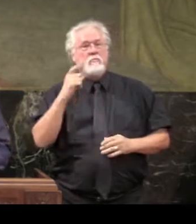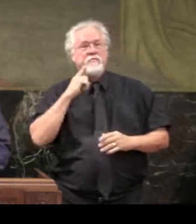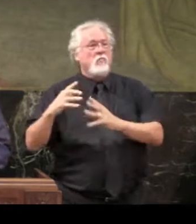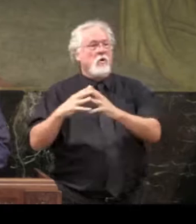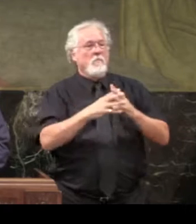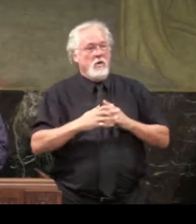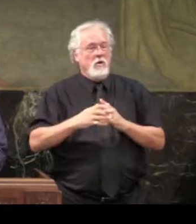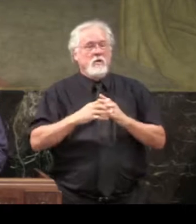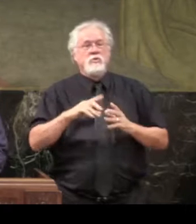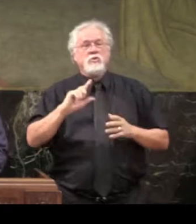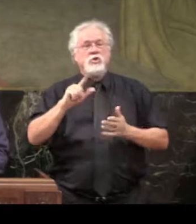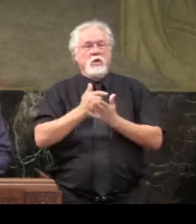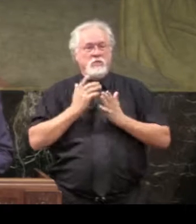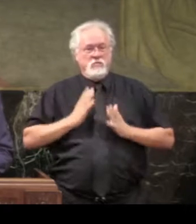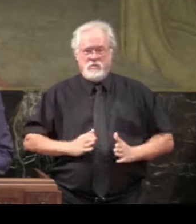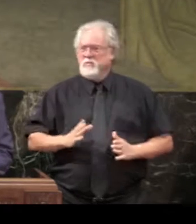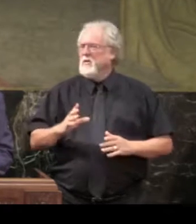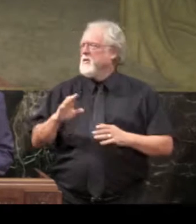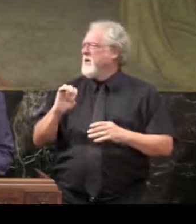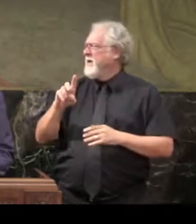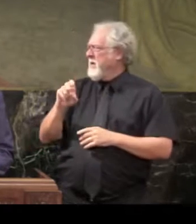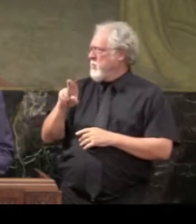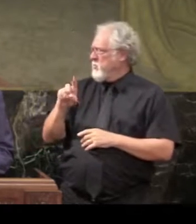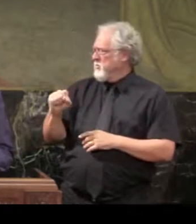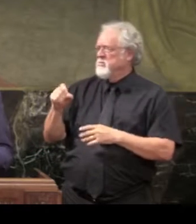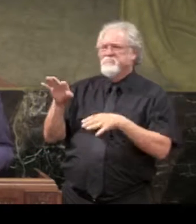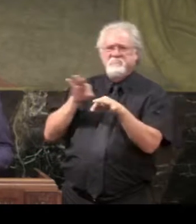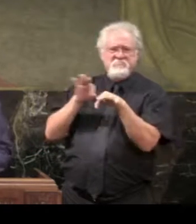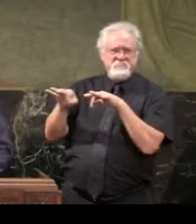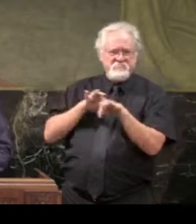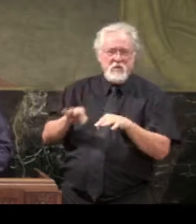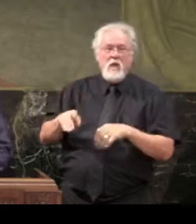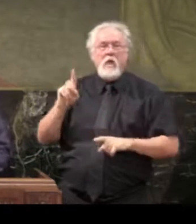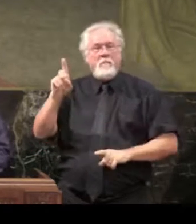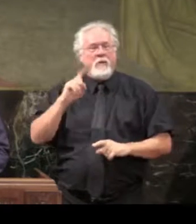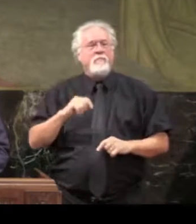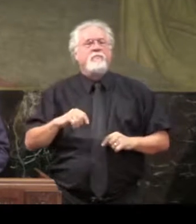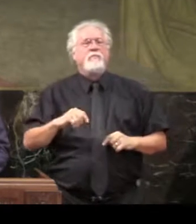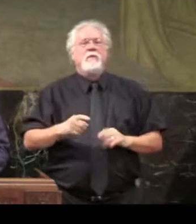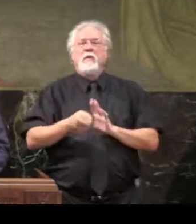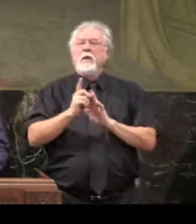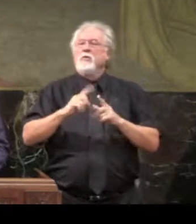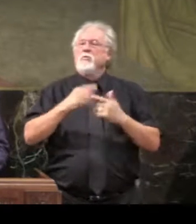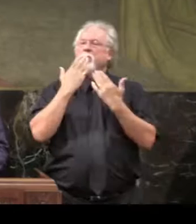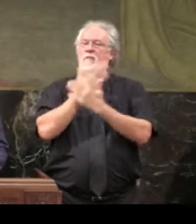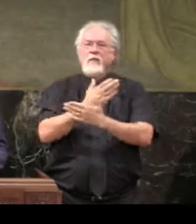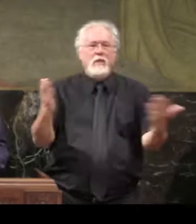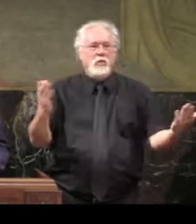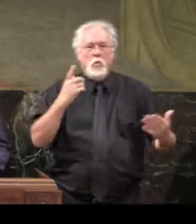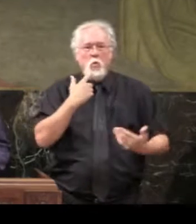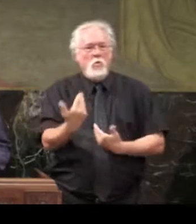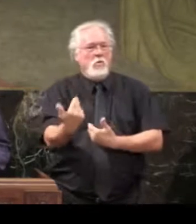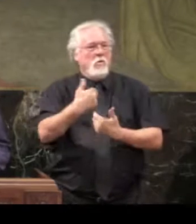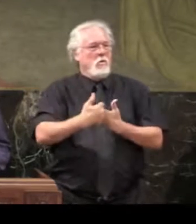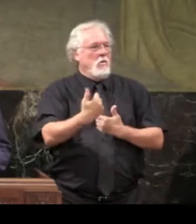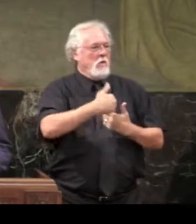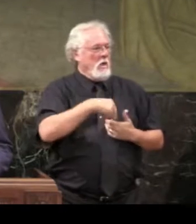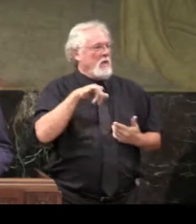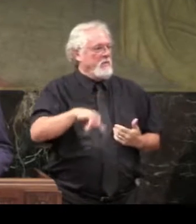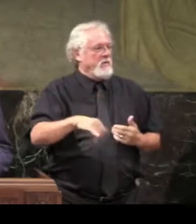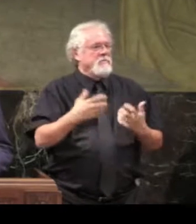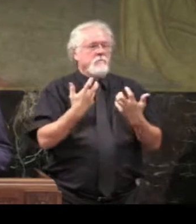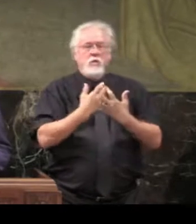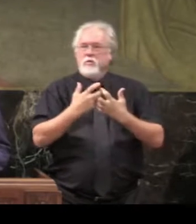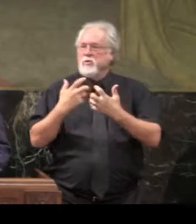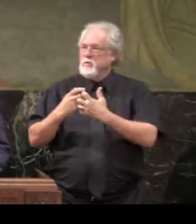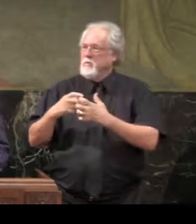America's Graduates, which I'm going to let Governor Edwards announce. But before I do that, let me just take a second to thank all of you all who've been a part of this